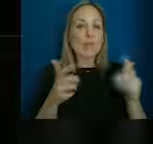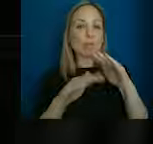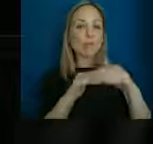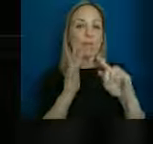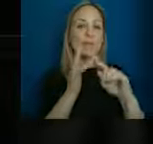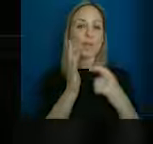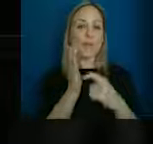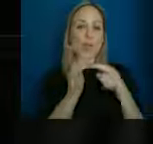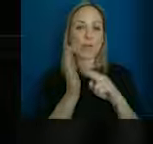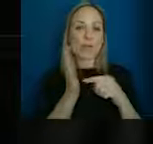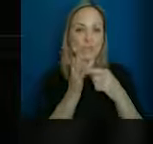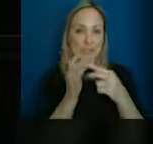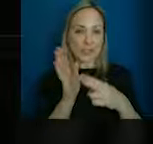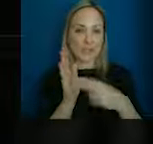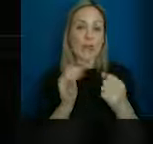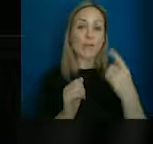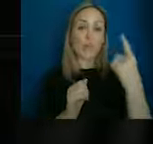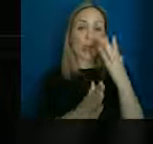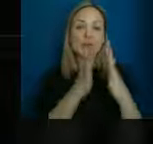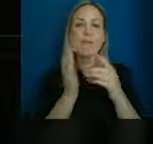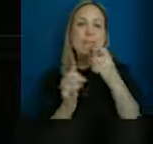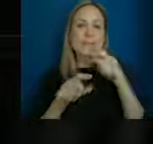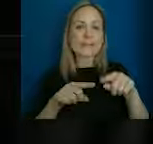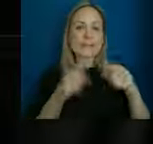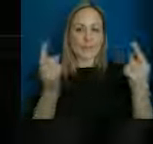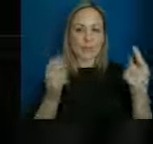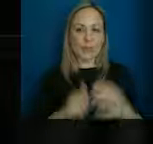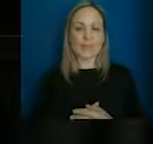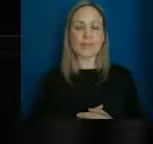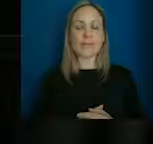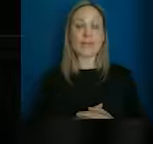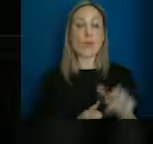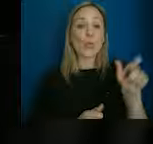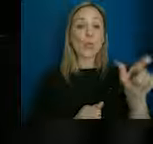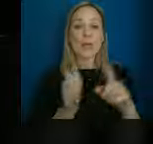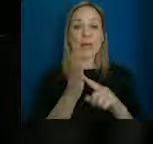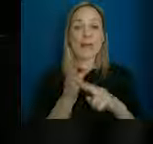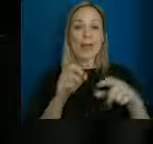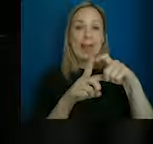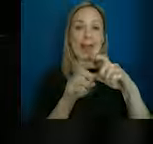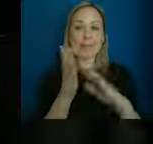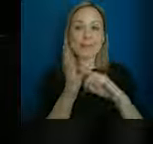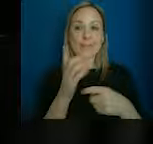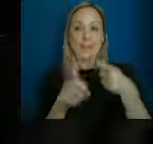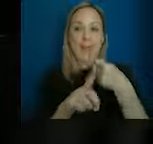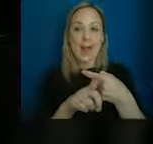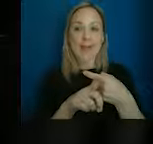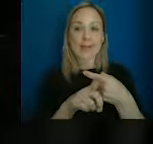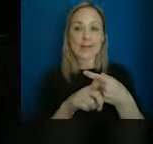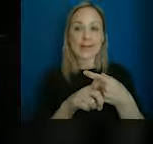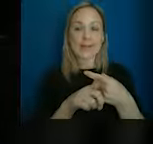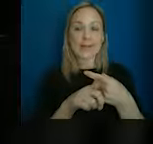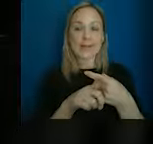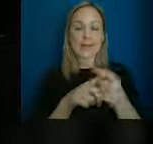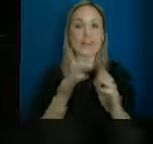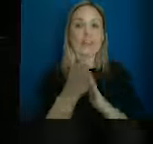landmark. The sign represents permanent there, and that is because a landmark must be something that is permanently